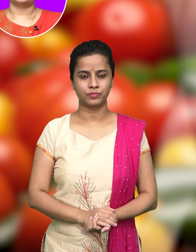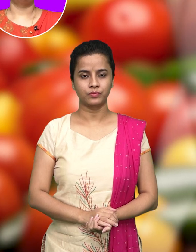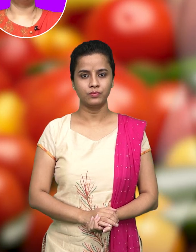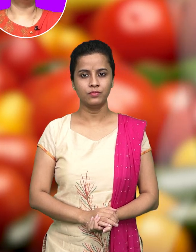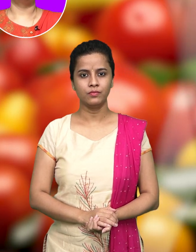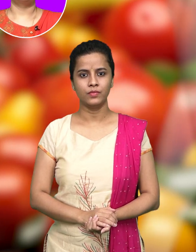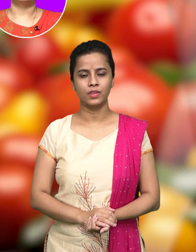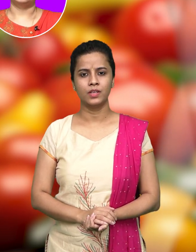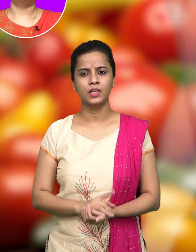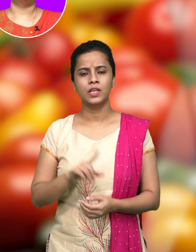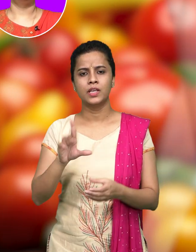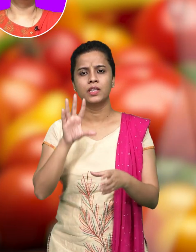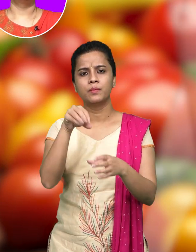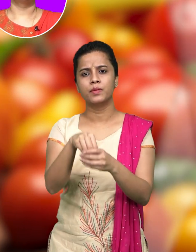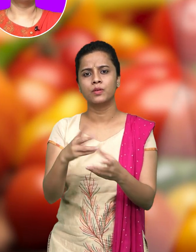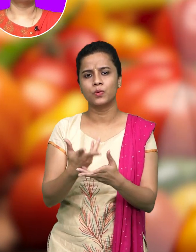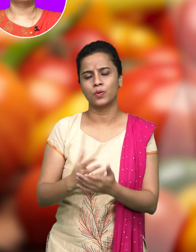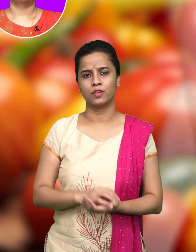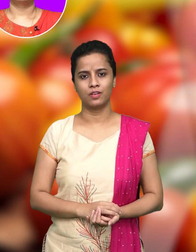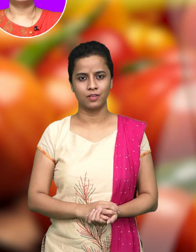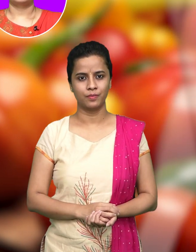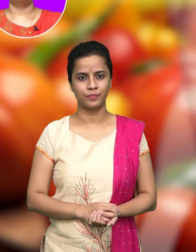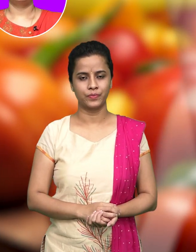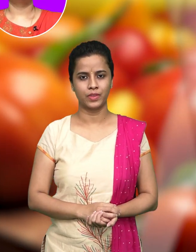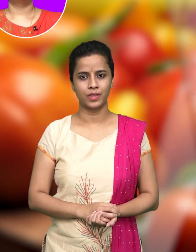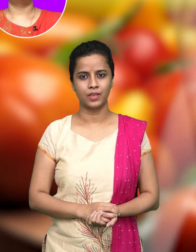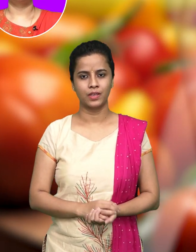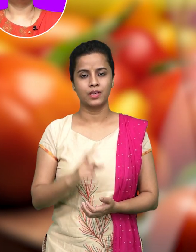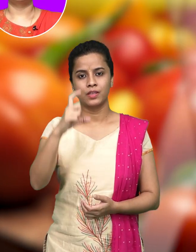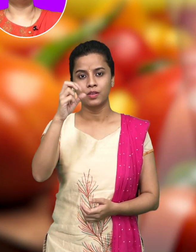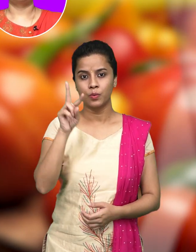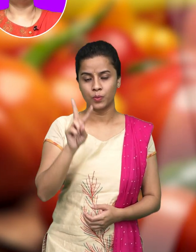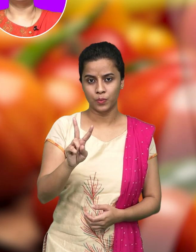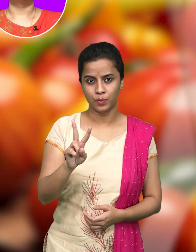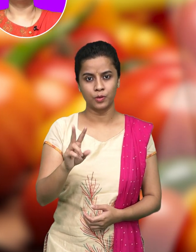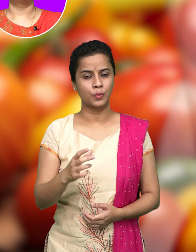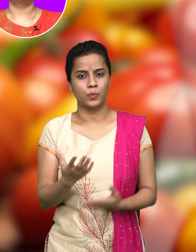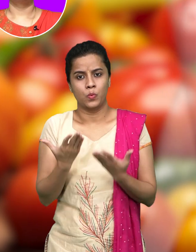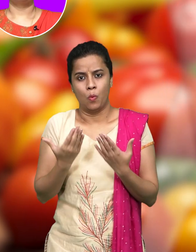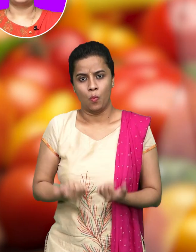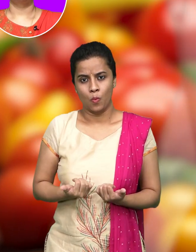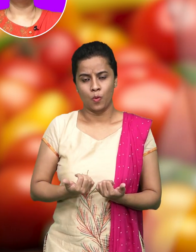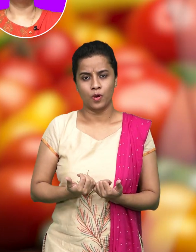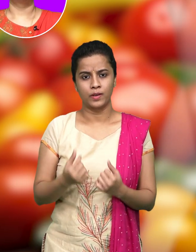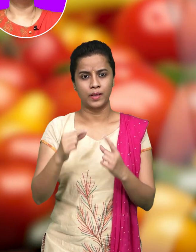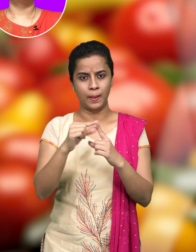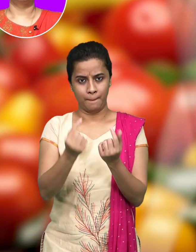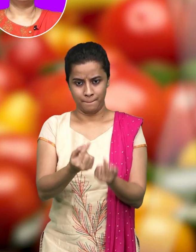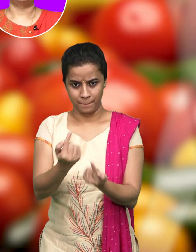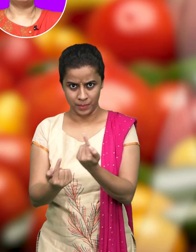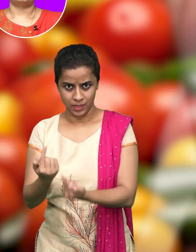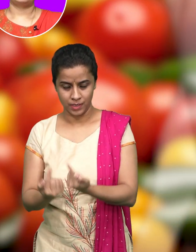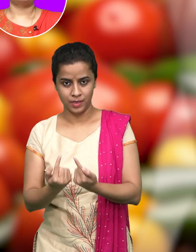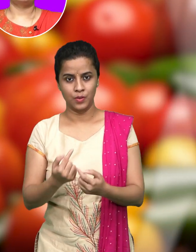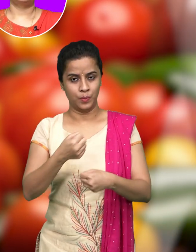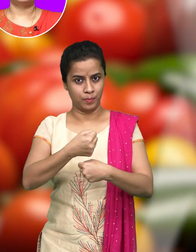it can be concluded that carbon dioxide is required for plants